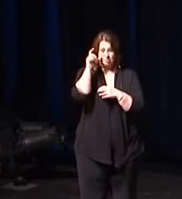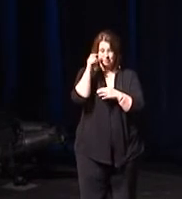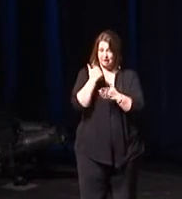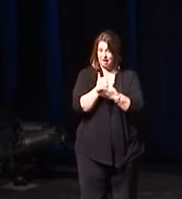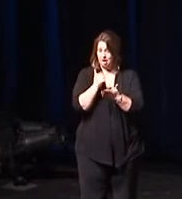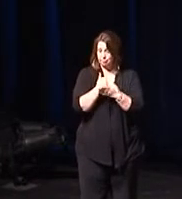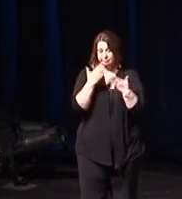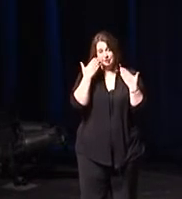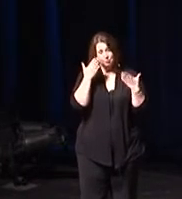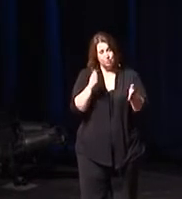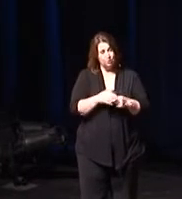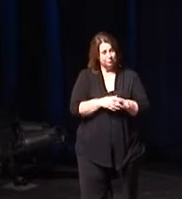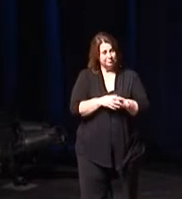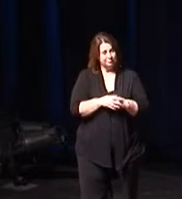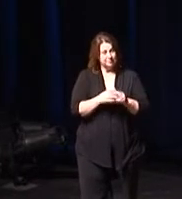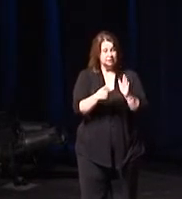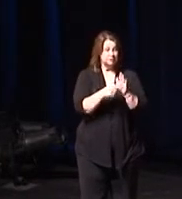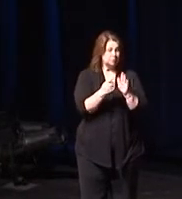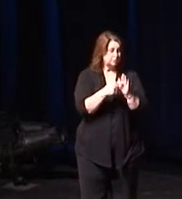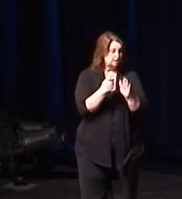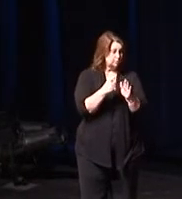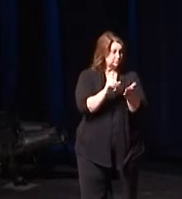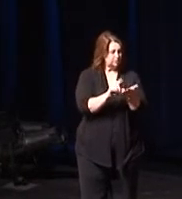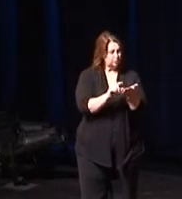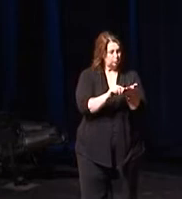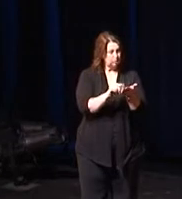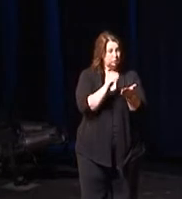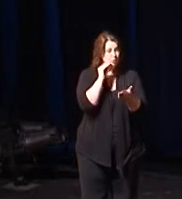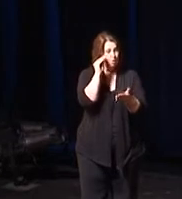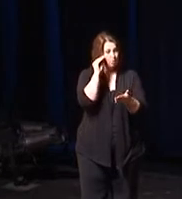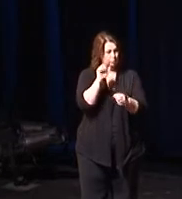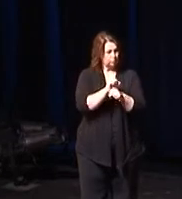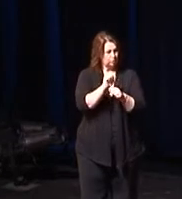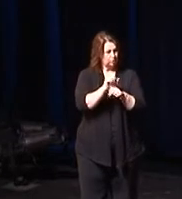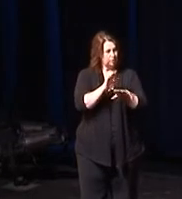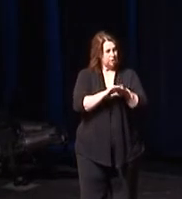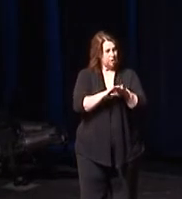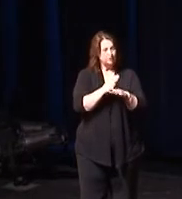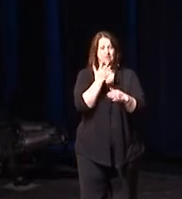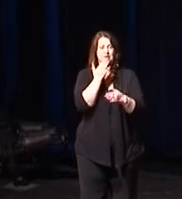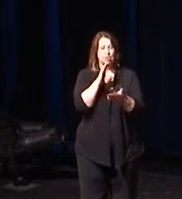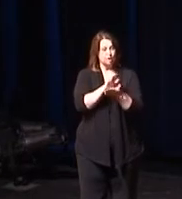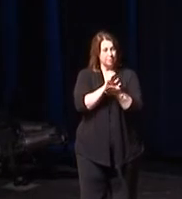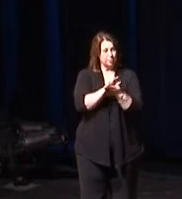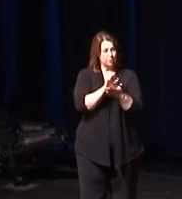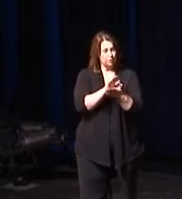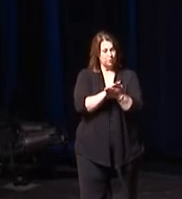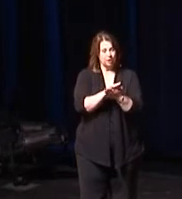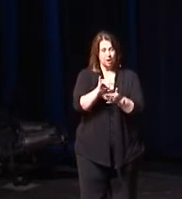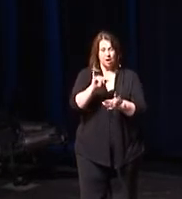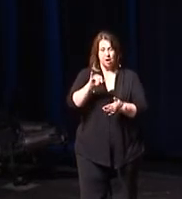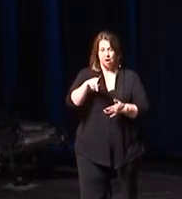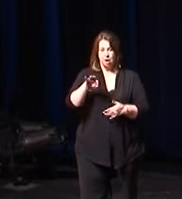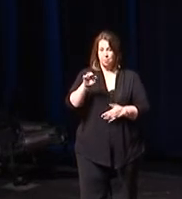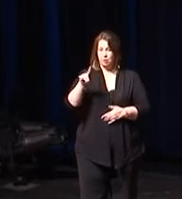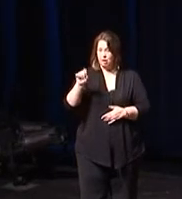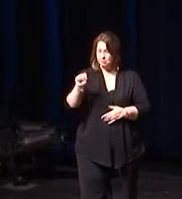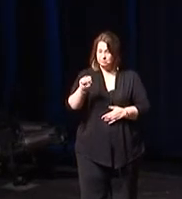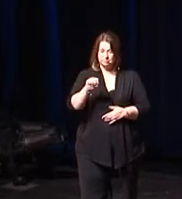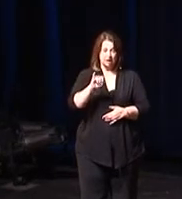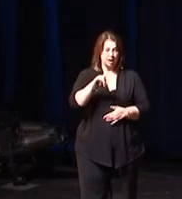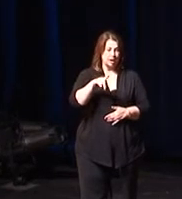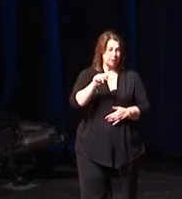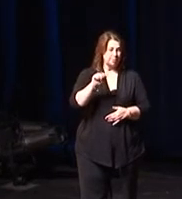Sometimes printing the homework on colored paper helps. Laptop computer screens don't flicker. iPods are probably, you know, iPads are probably